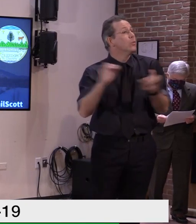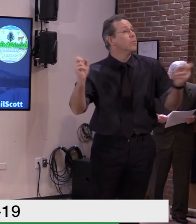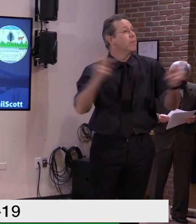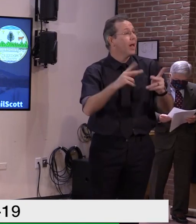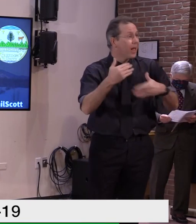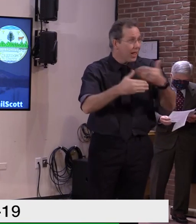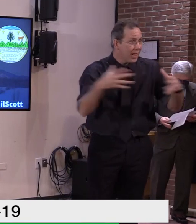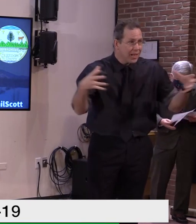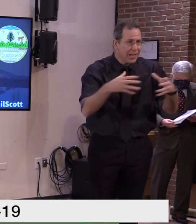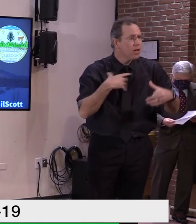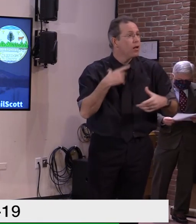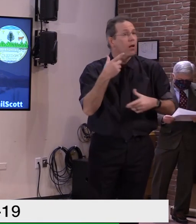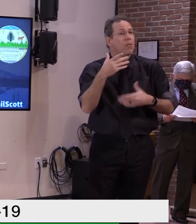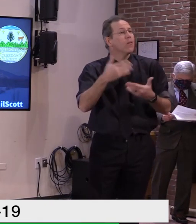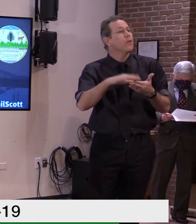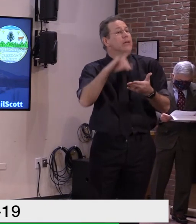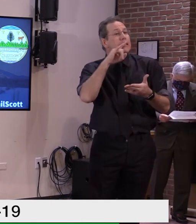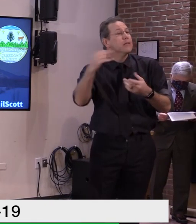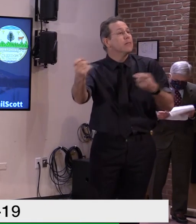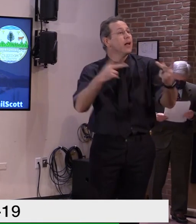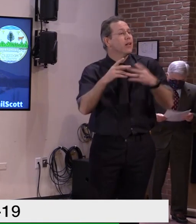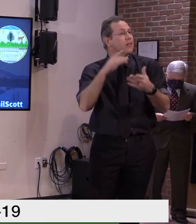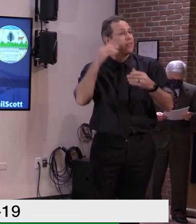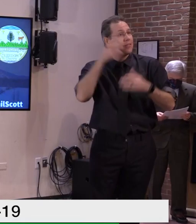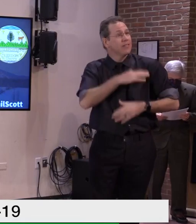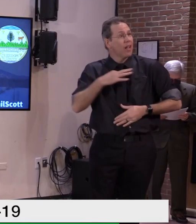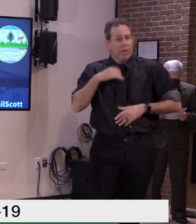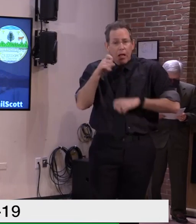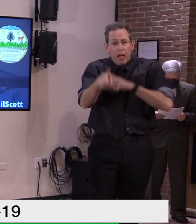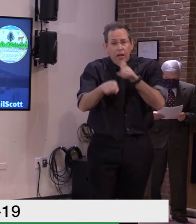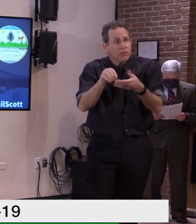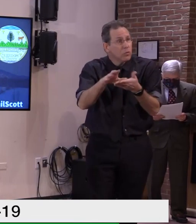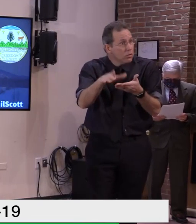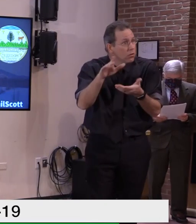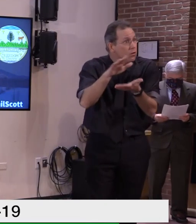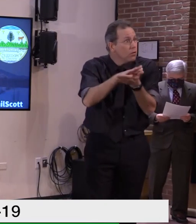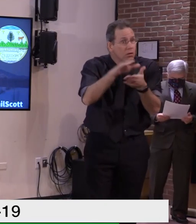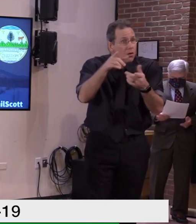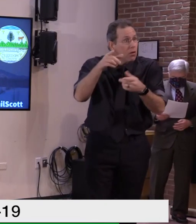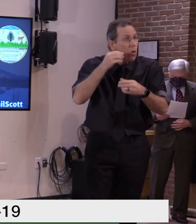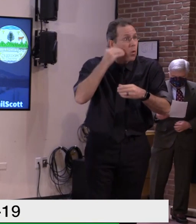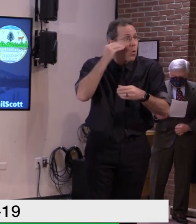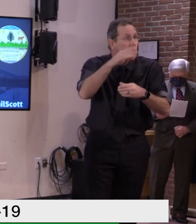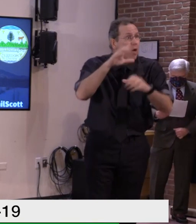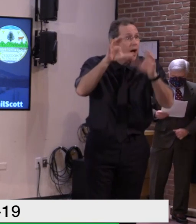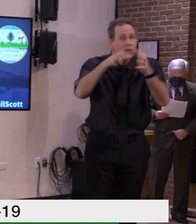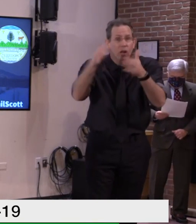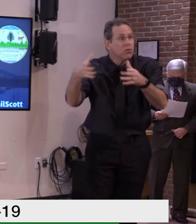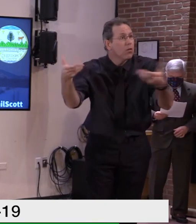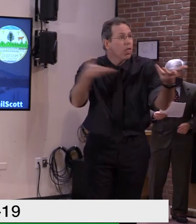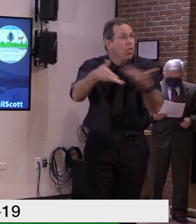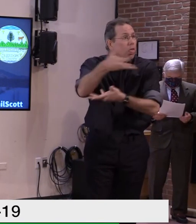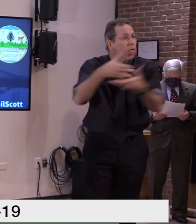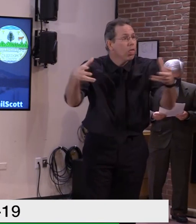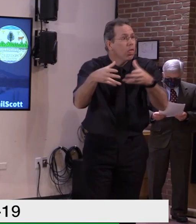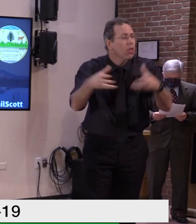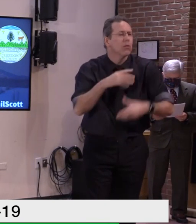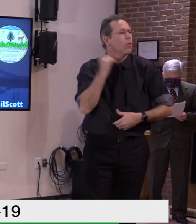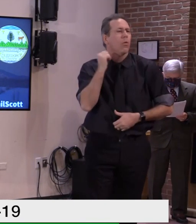gatherings. These changes were supported by what we've seen in our school surveillance testing and what we've heard from